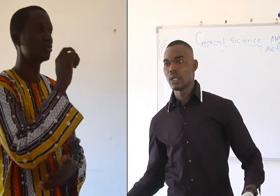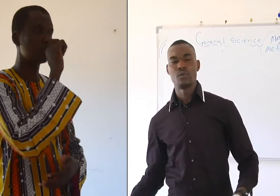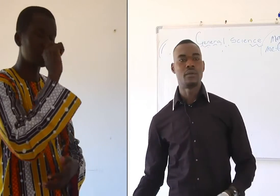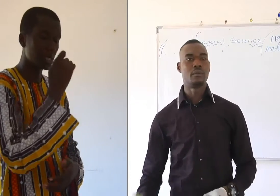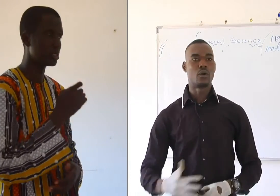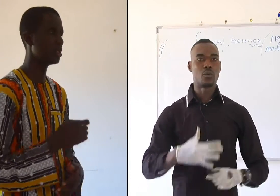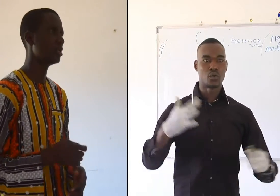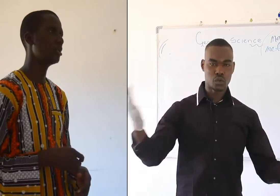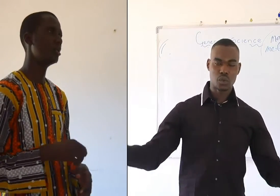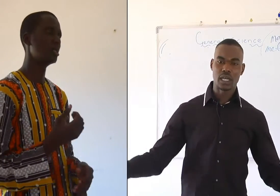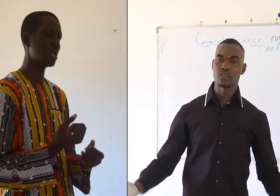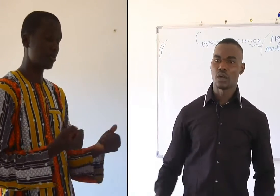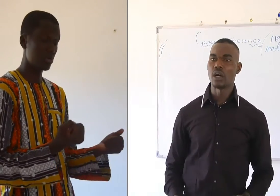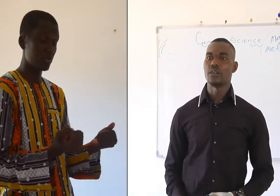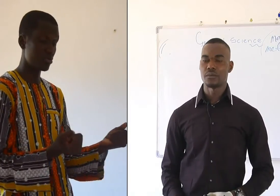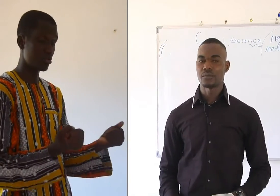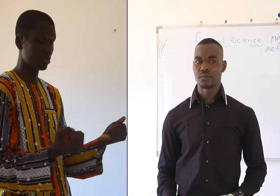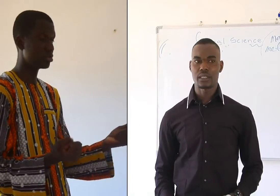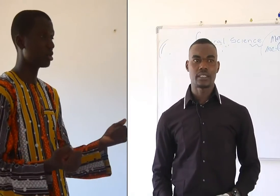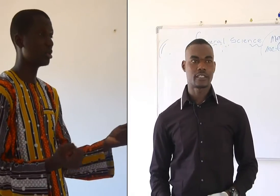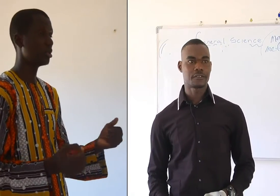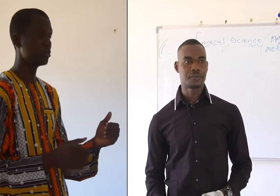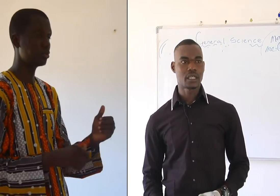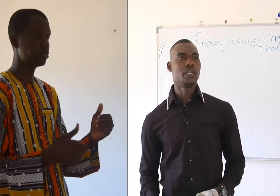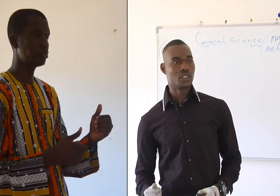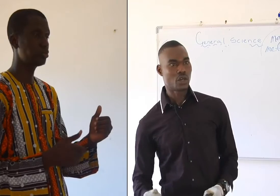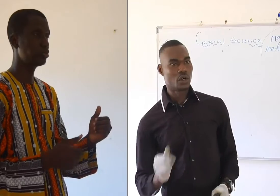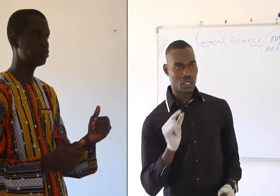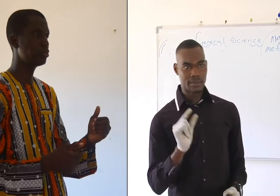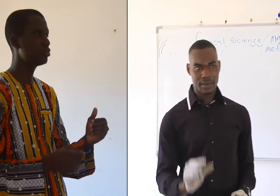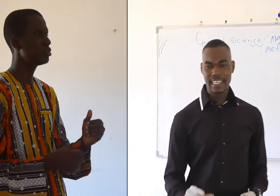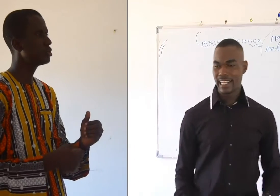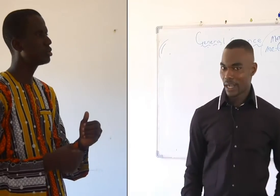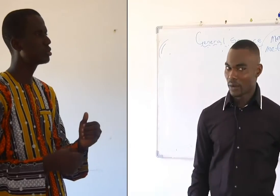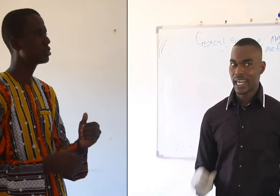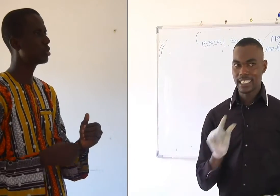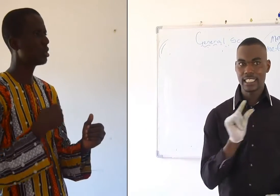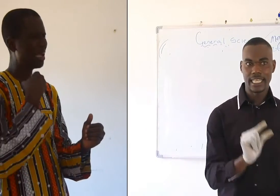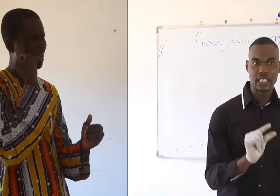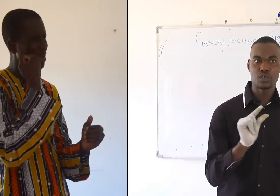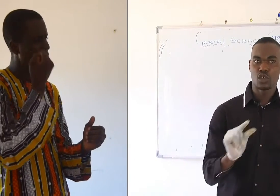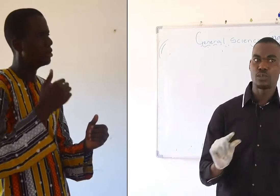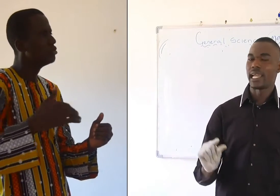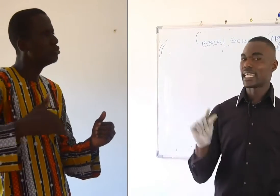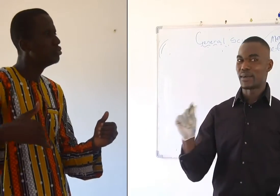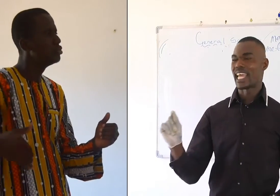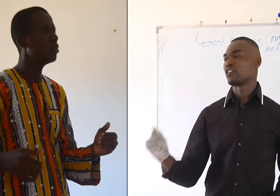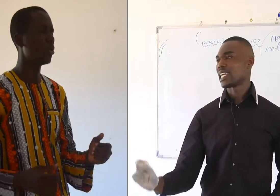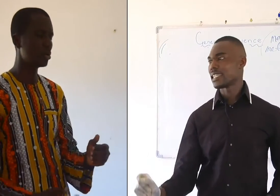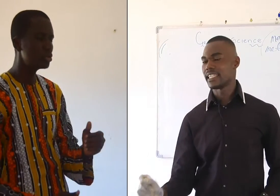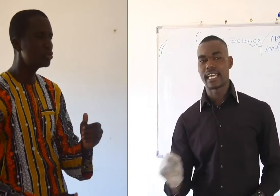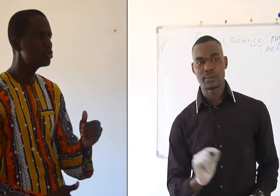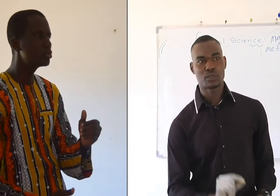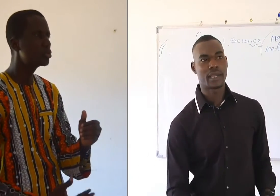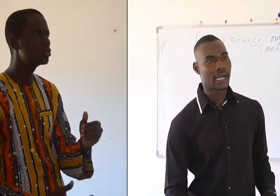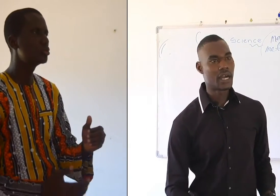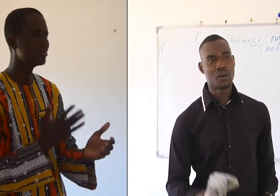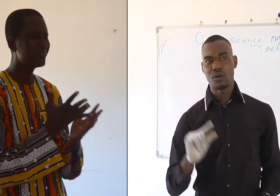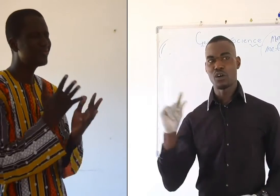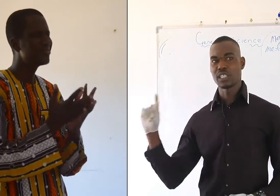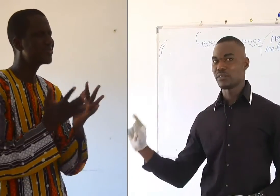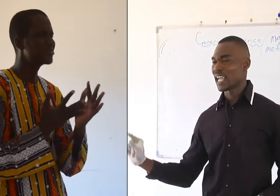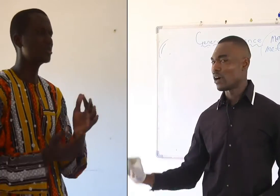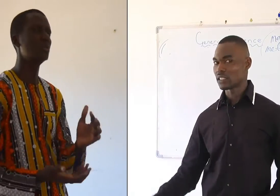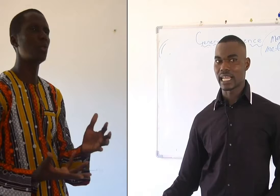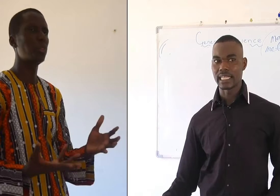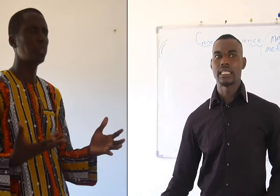fuels, when we burn wood, and so on. Please. So remember here now, acid rain is caused by carbon dioxide in the atmosphere